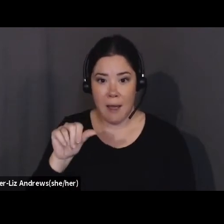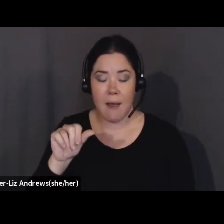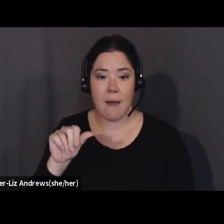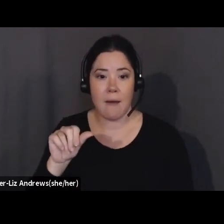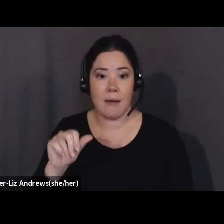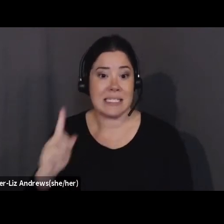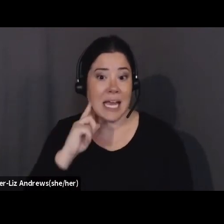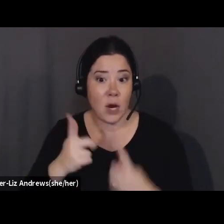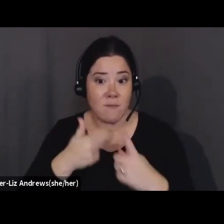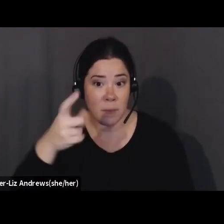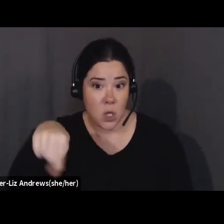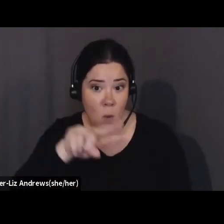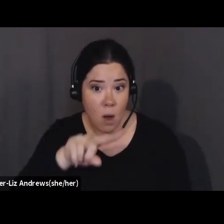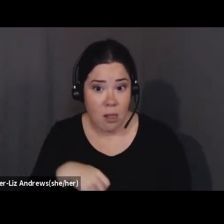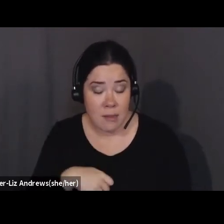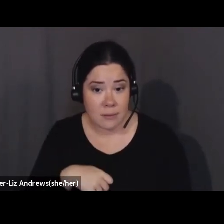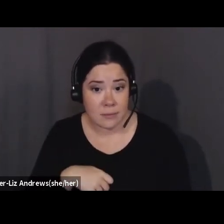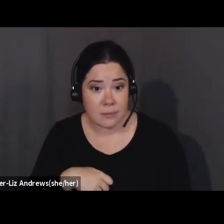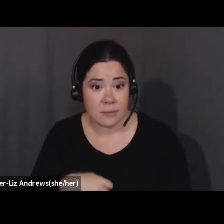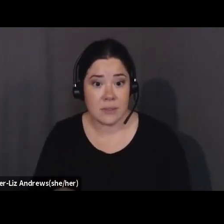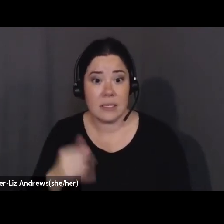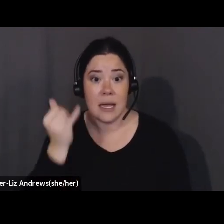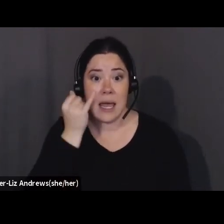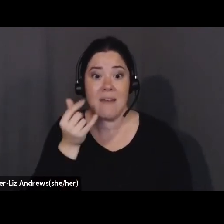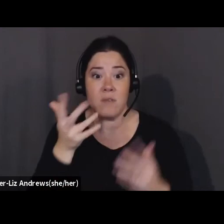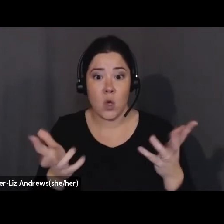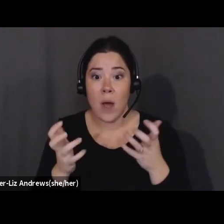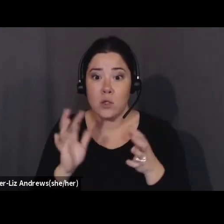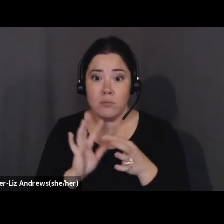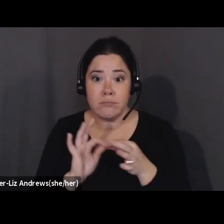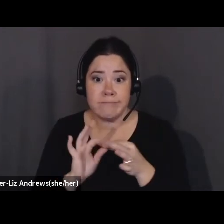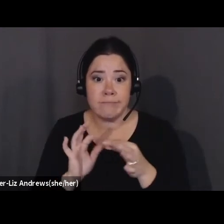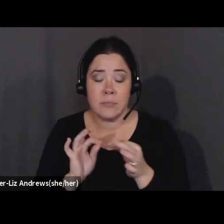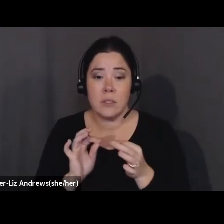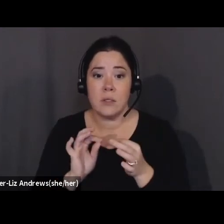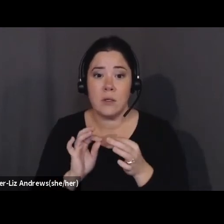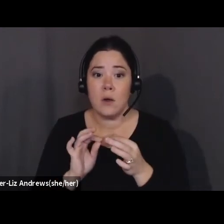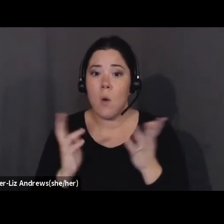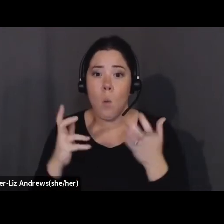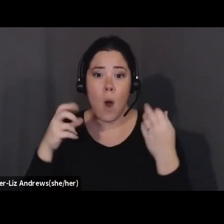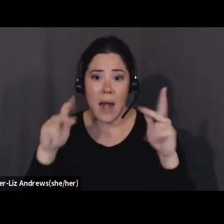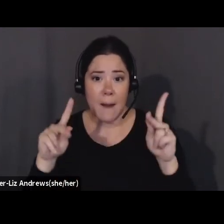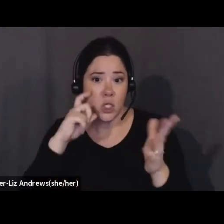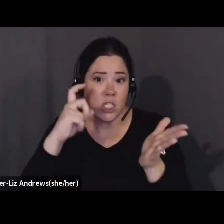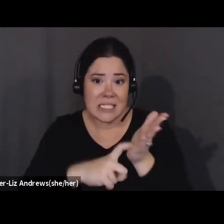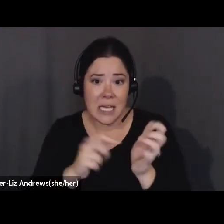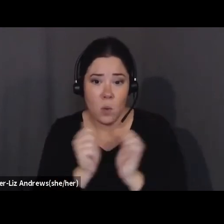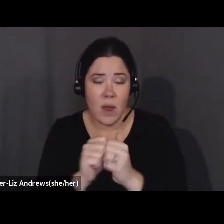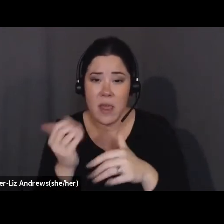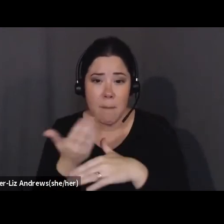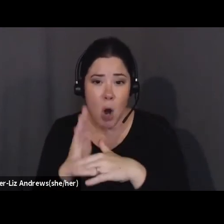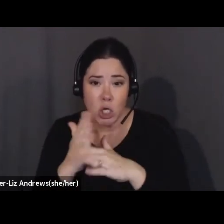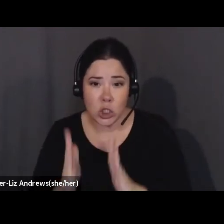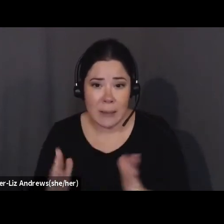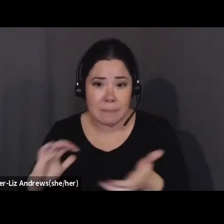you wanted to tell us a little bit more about what opportunities you're seeing in terms of partnerships, and